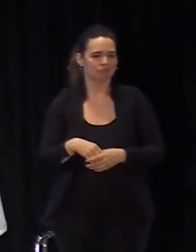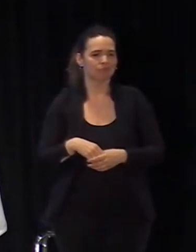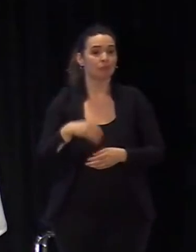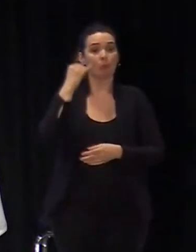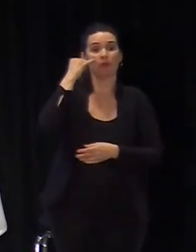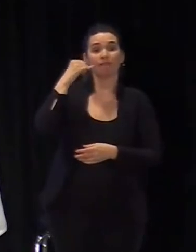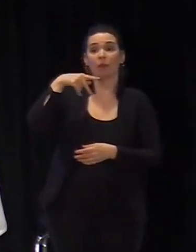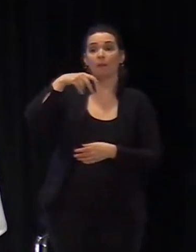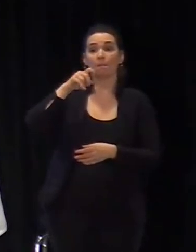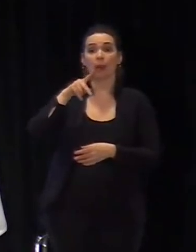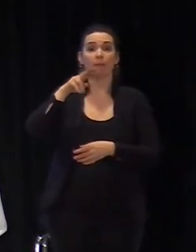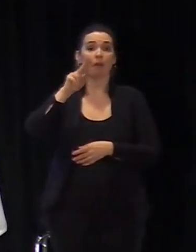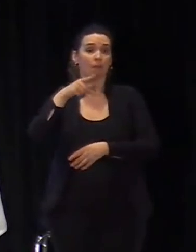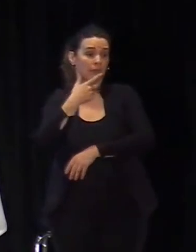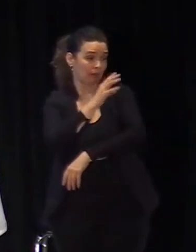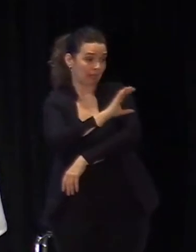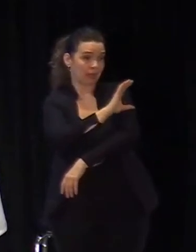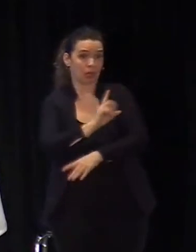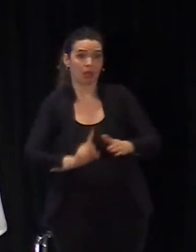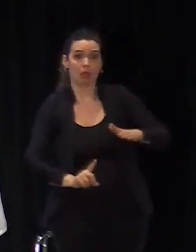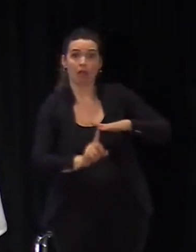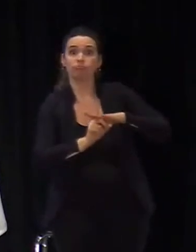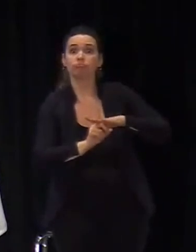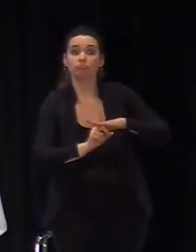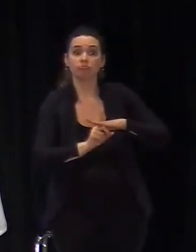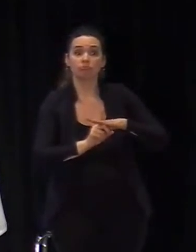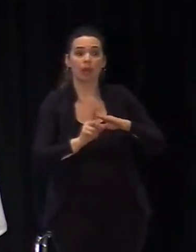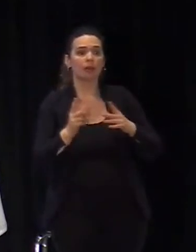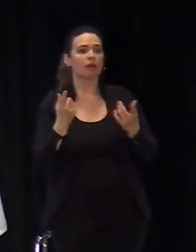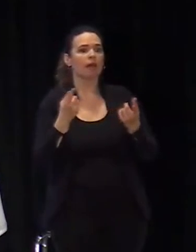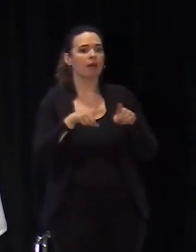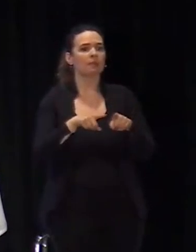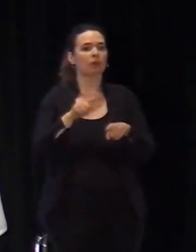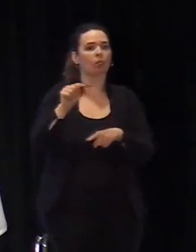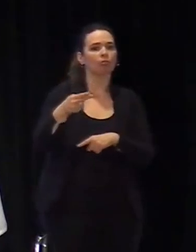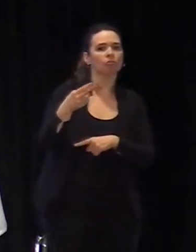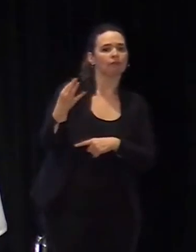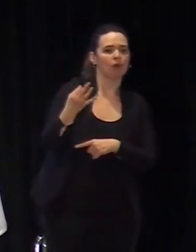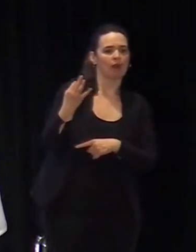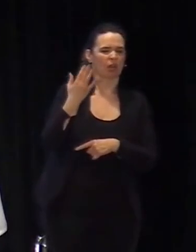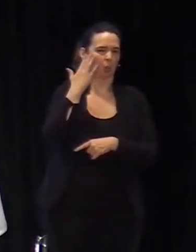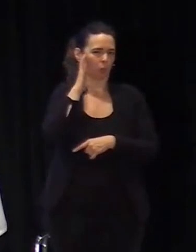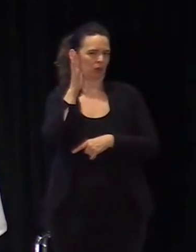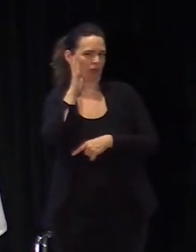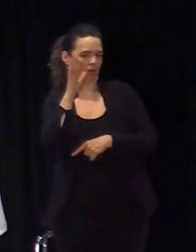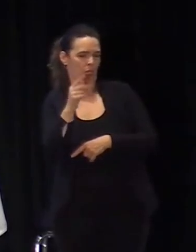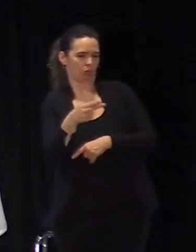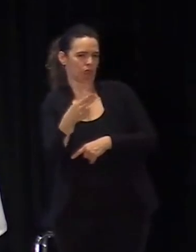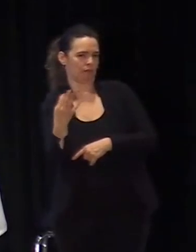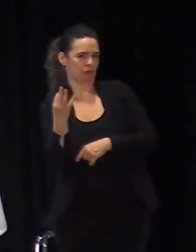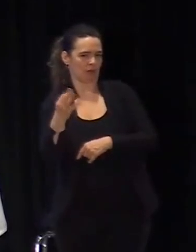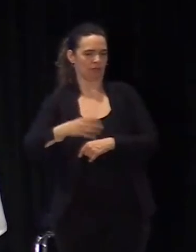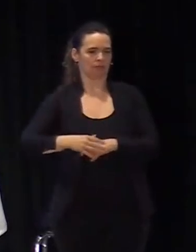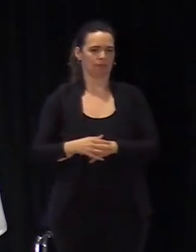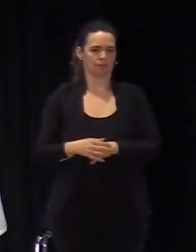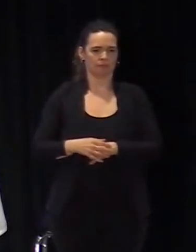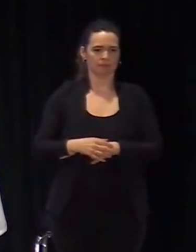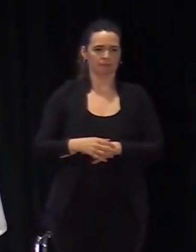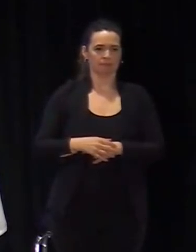doctors, they need to do it Thursday or Friday or else they're not getting any. And this needs to go into arms. This can't be a situation